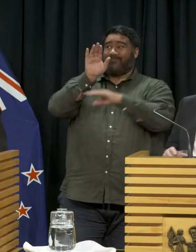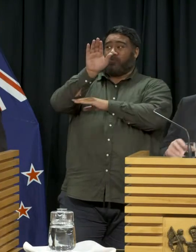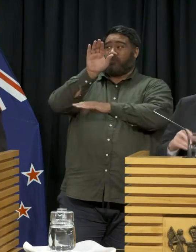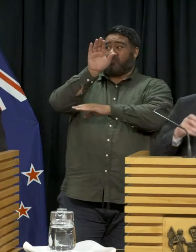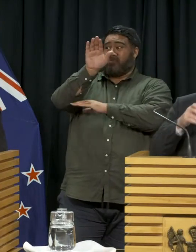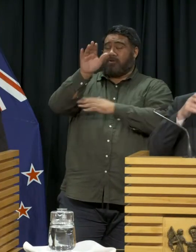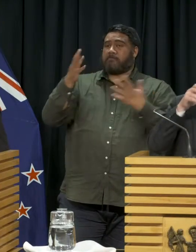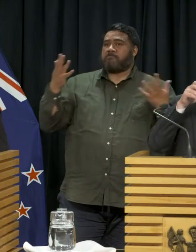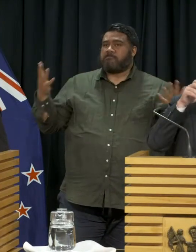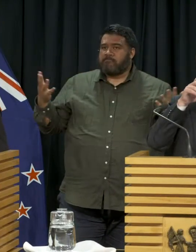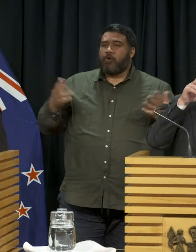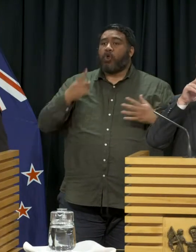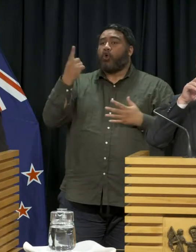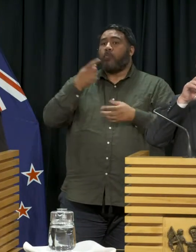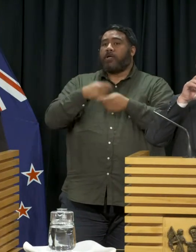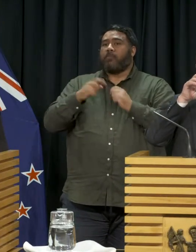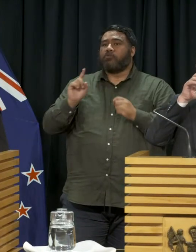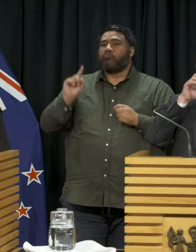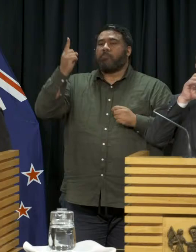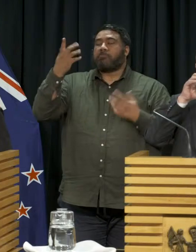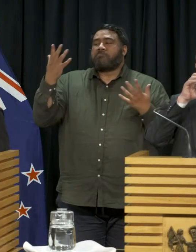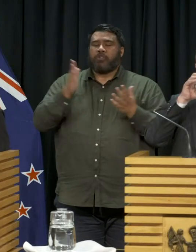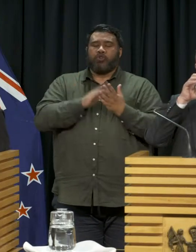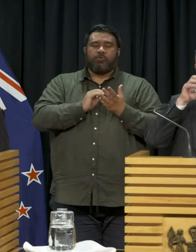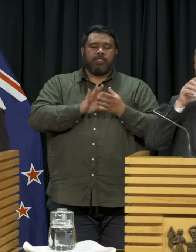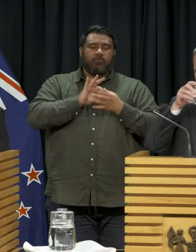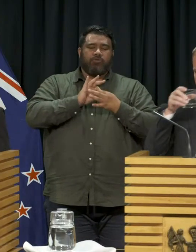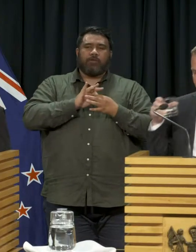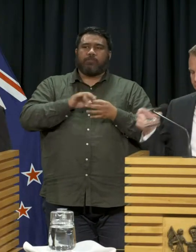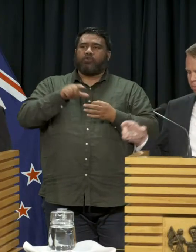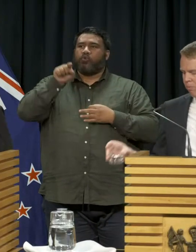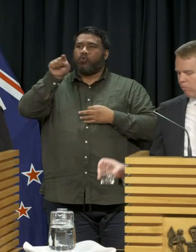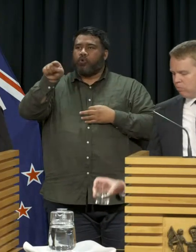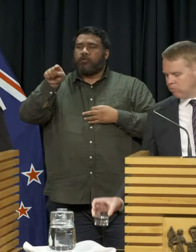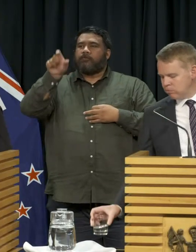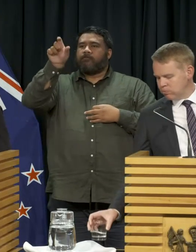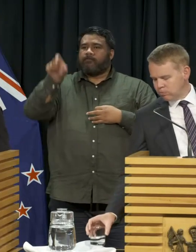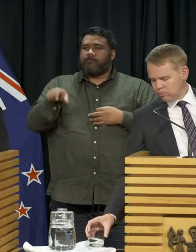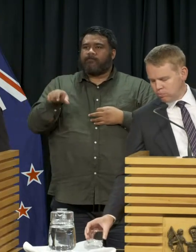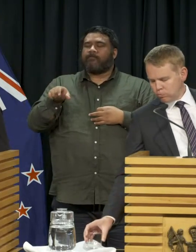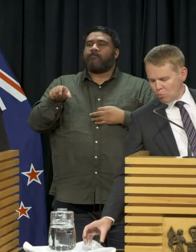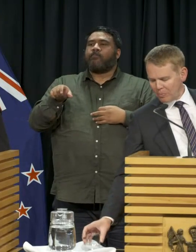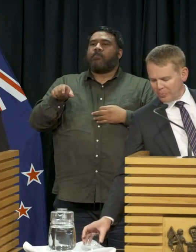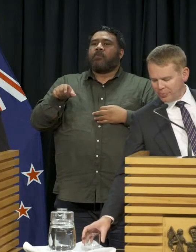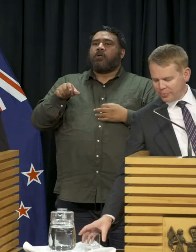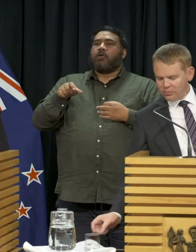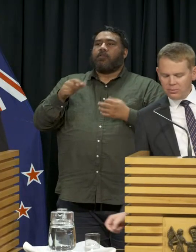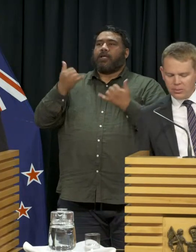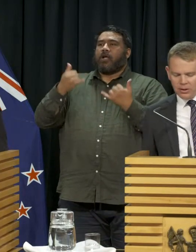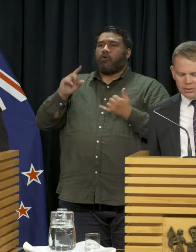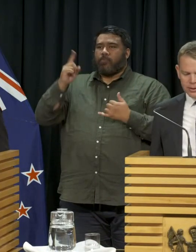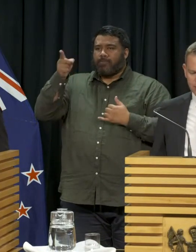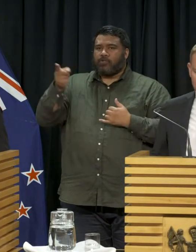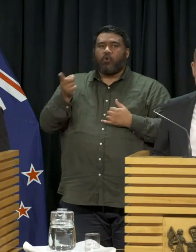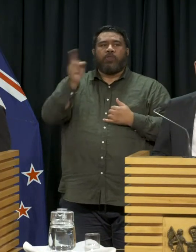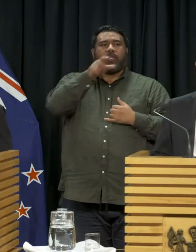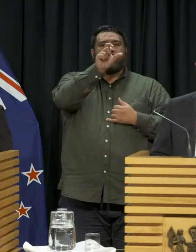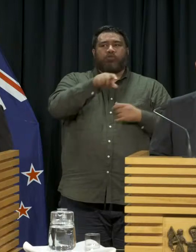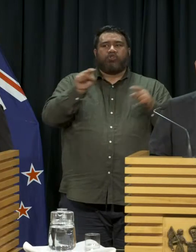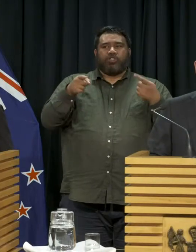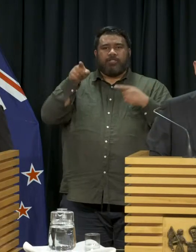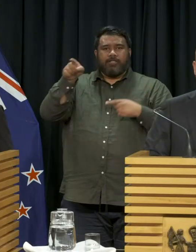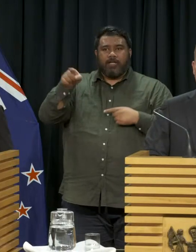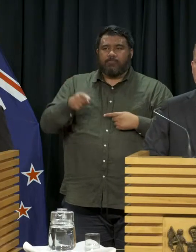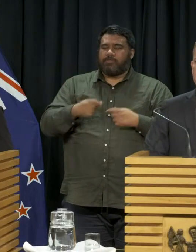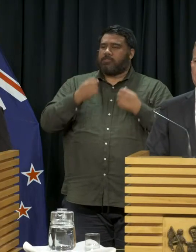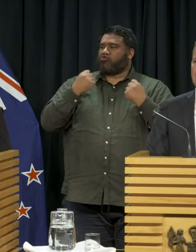the final outcome is, New Zealand's relationship with both candidates, including the incumbent and challenger, is very,